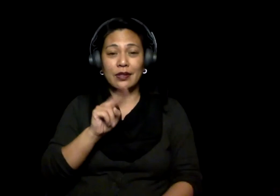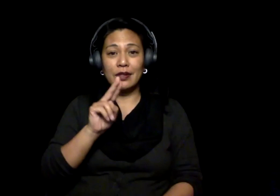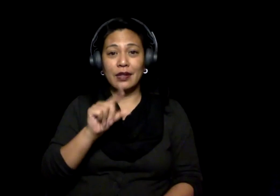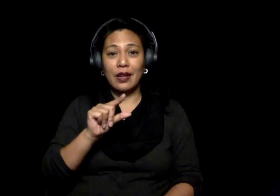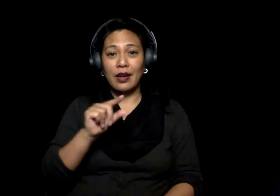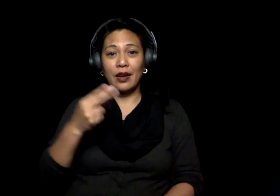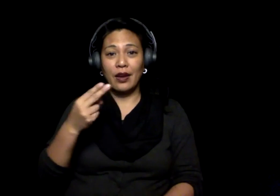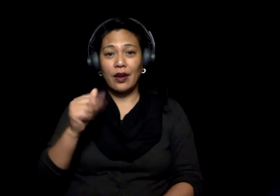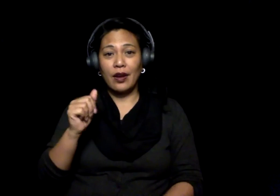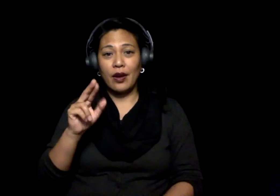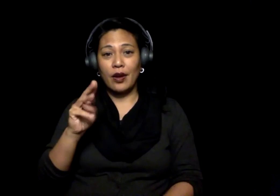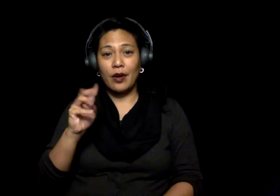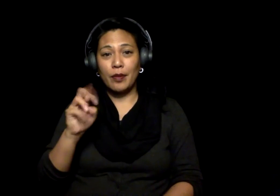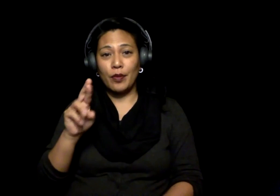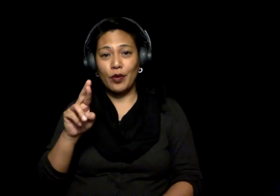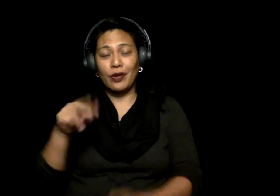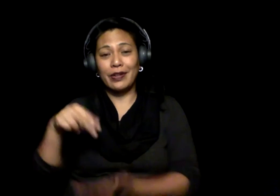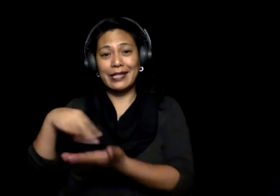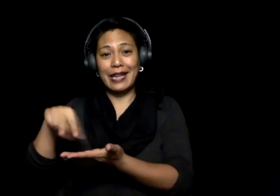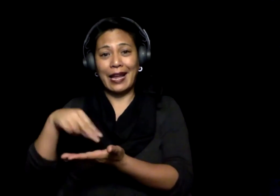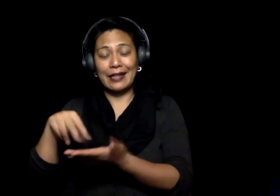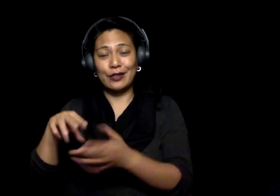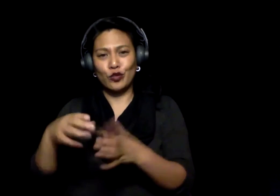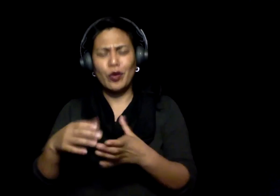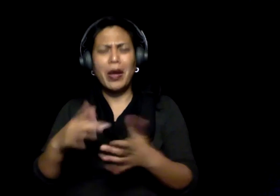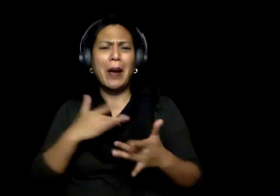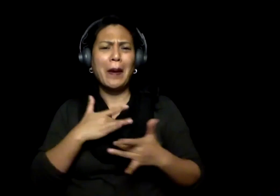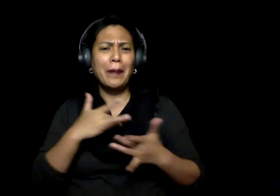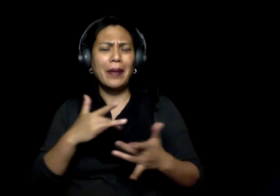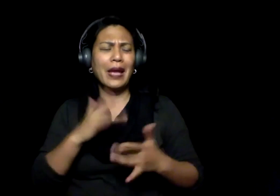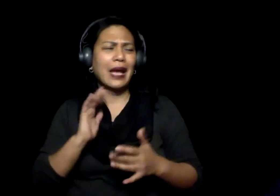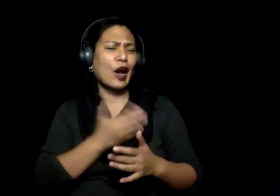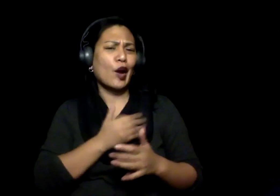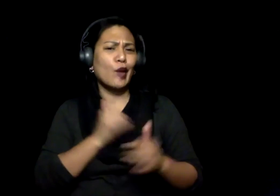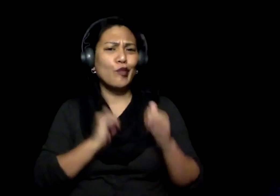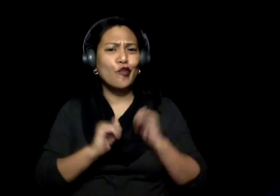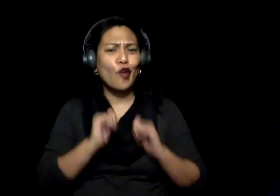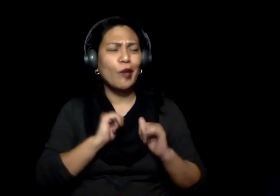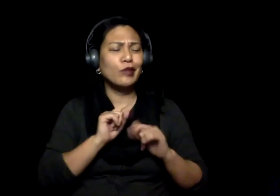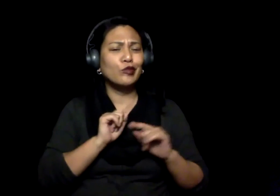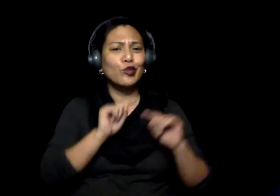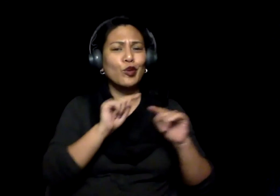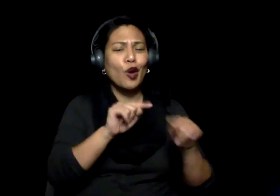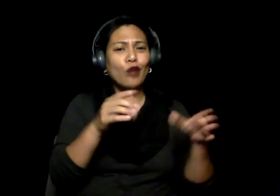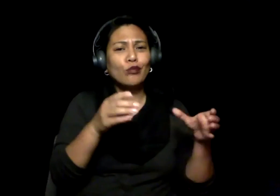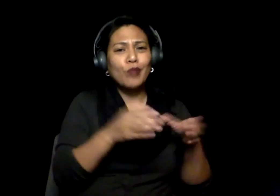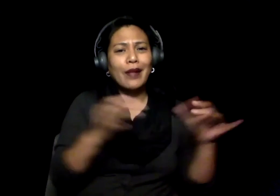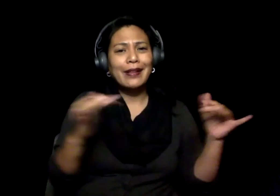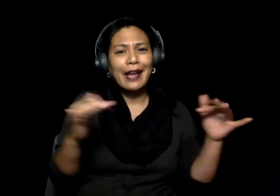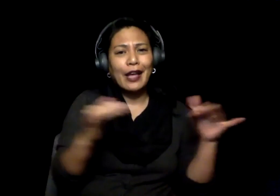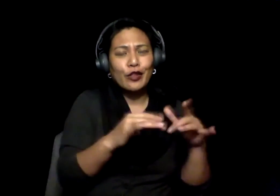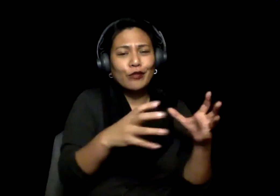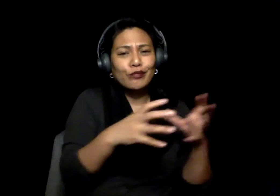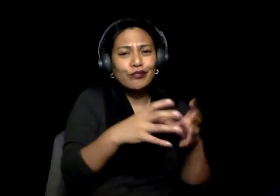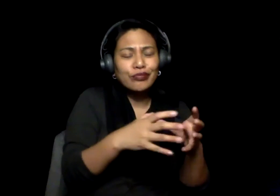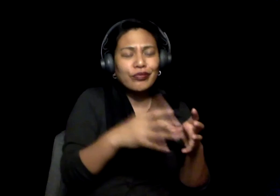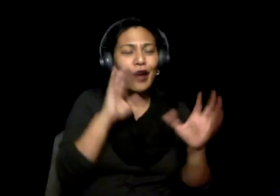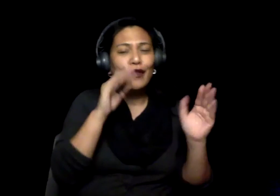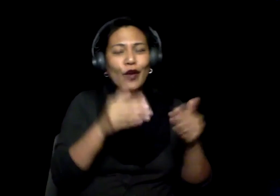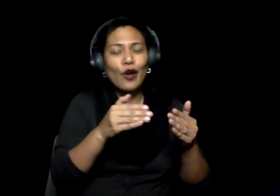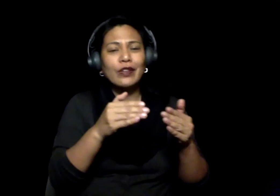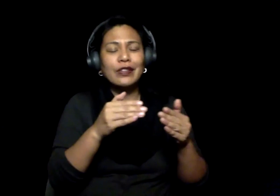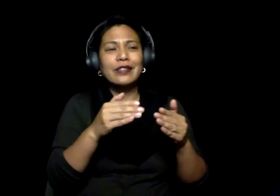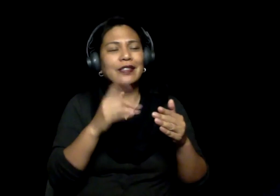small, you know, neighborly gatherings looking at folk dance and cultural dancing. So, I mean,